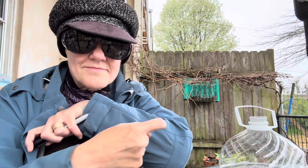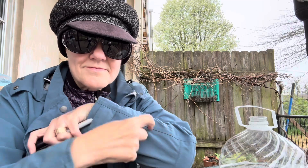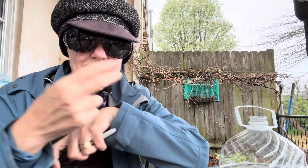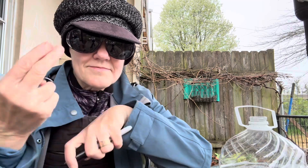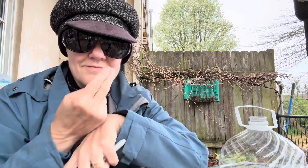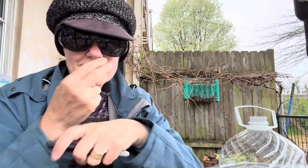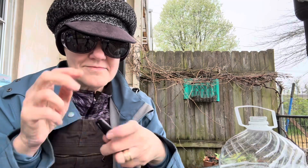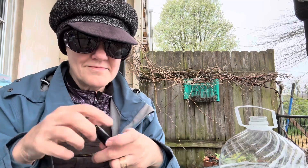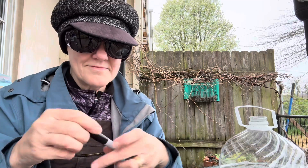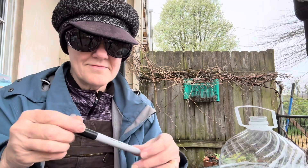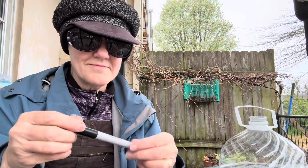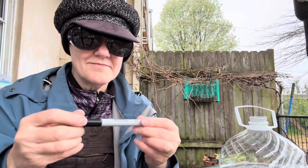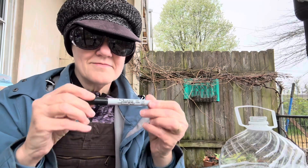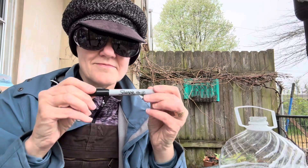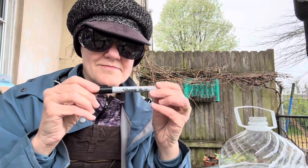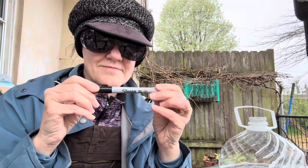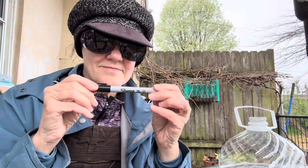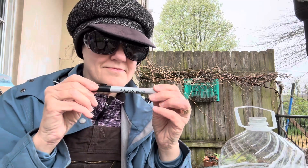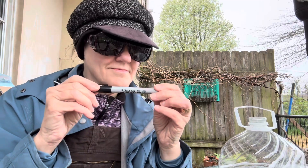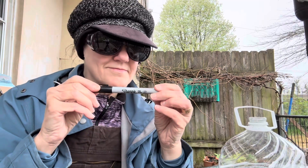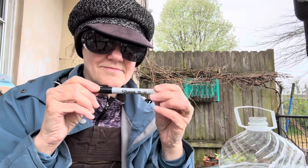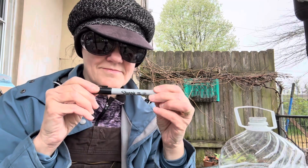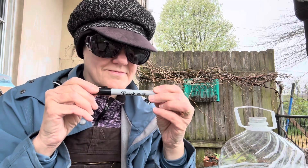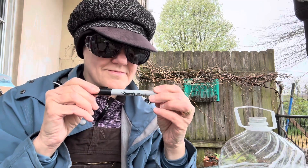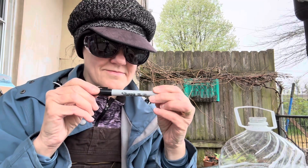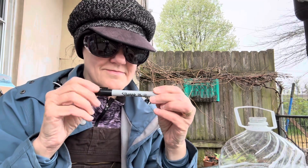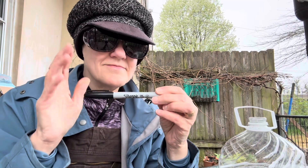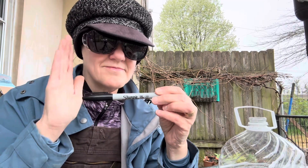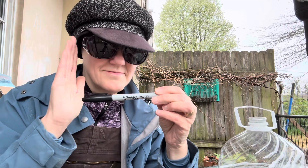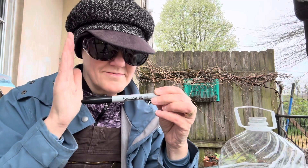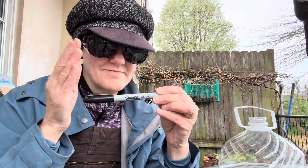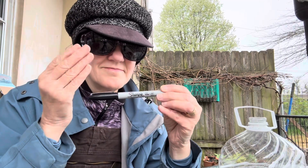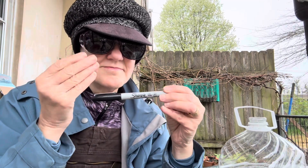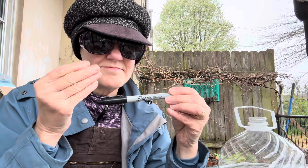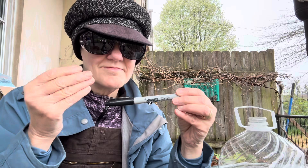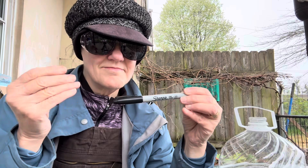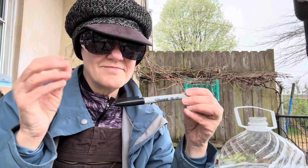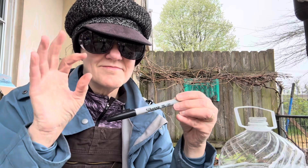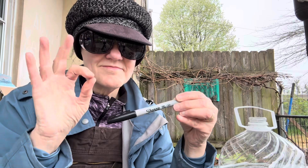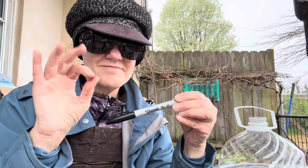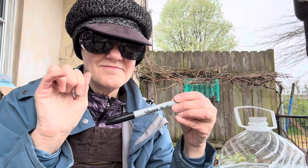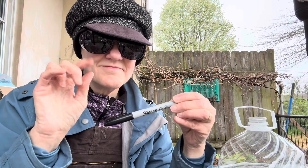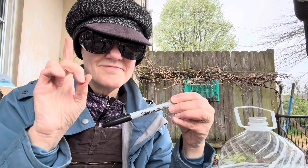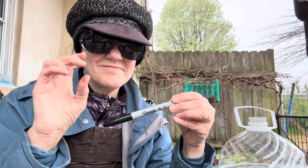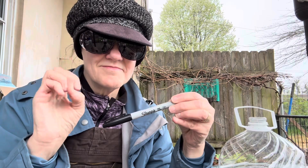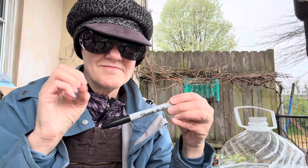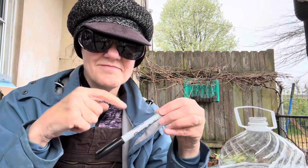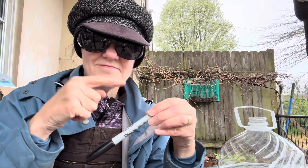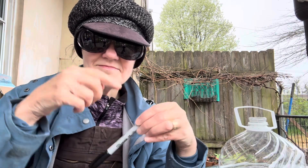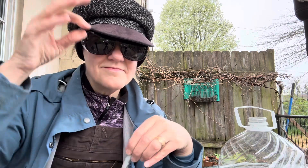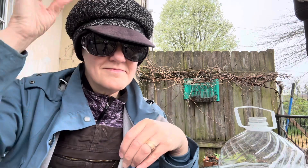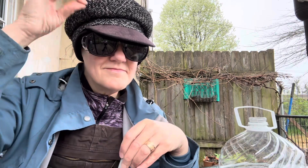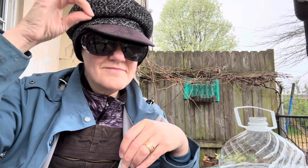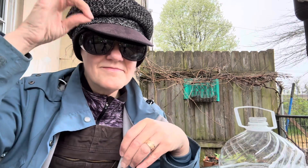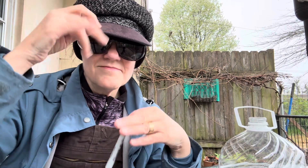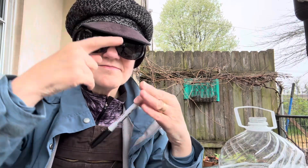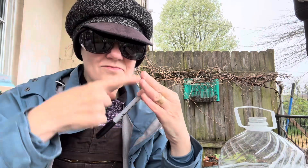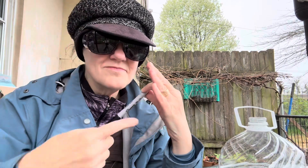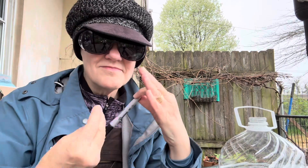It's tempting to use a Sharpie, but this won't last. It will fade. And then you're not going to know what you